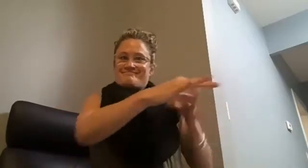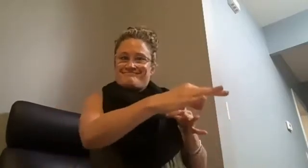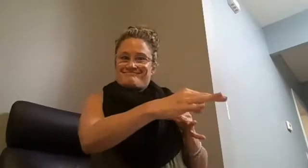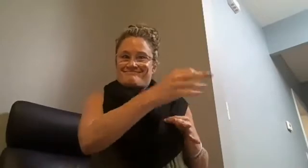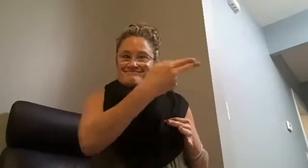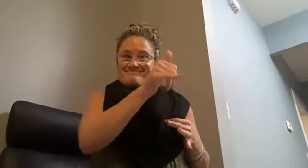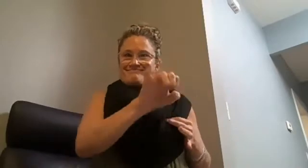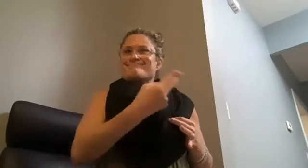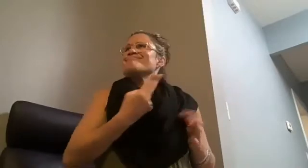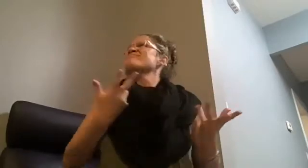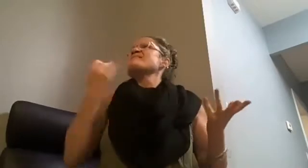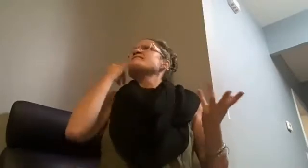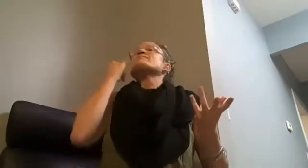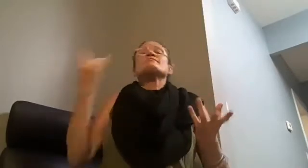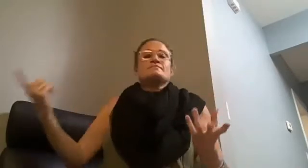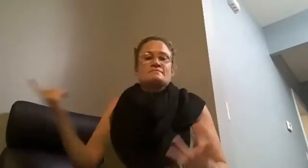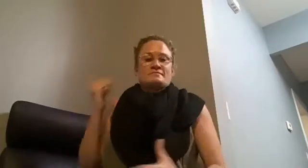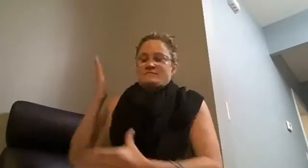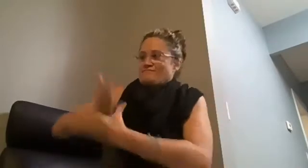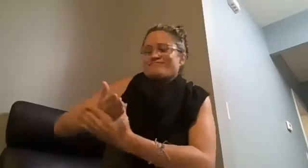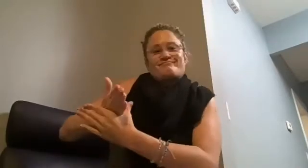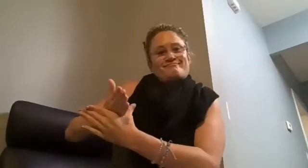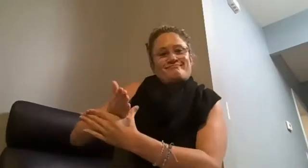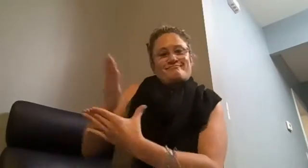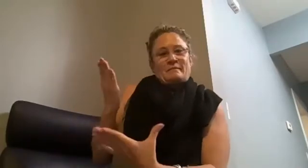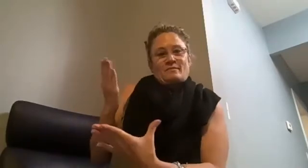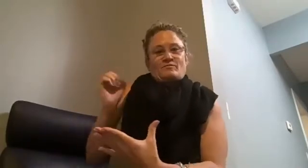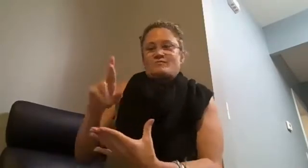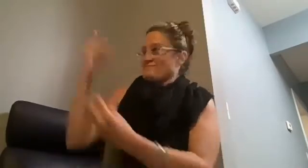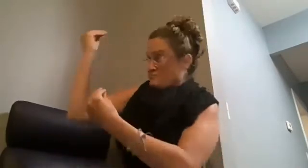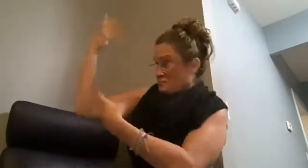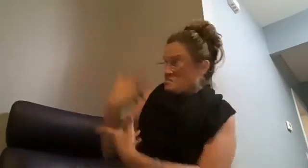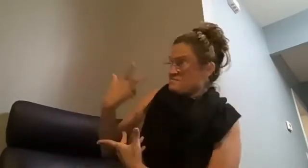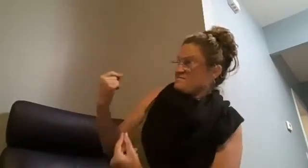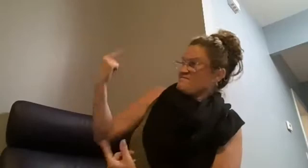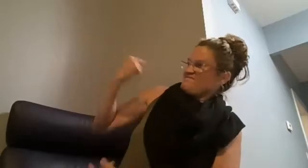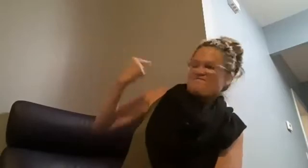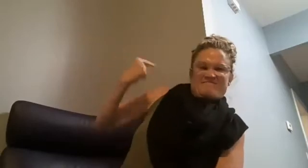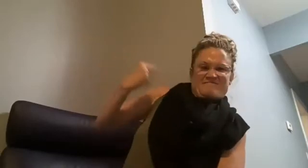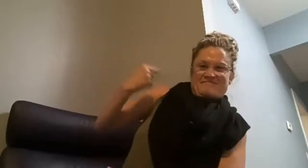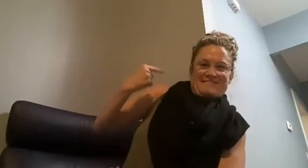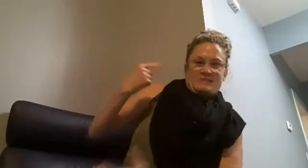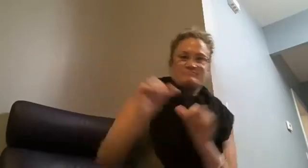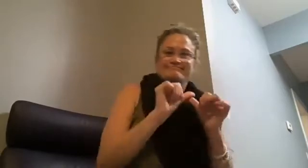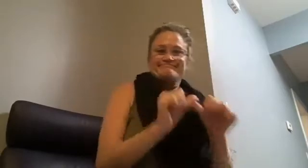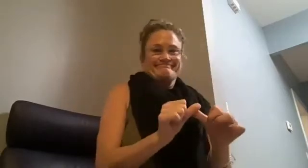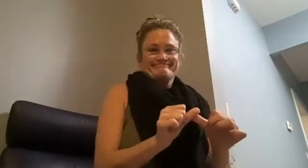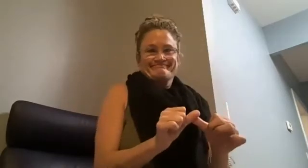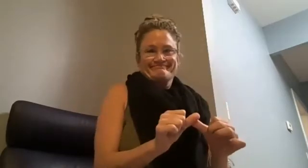in any way intervene with what I was supposed to do, or just straight up told me what I was supposed to do, I might not have stayed sober. And